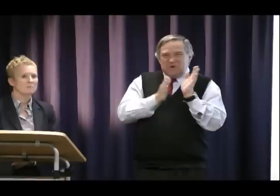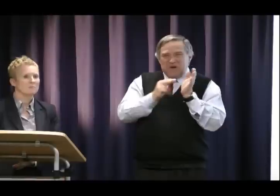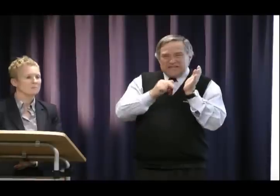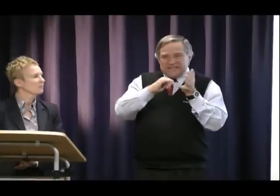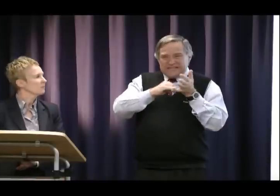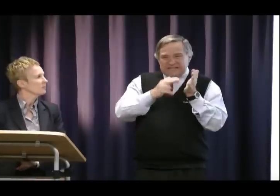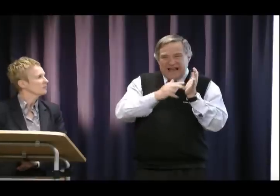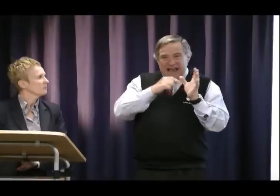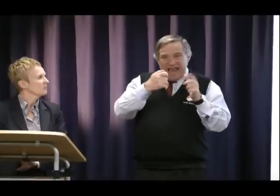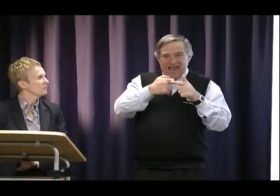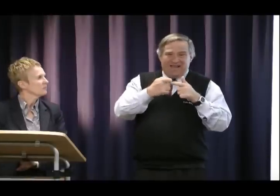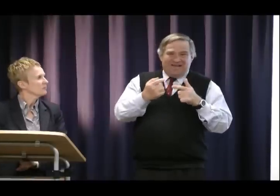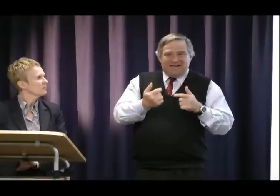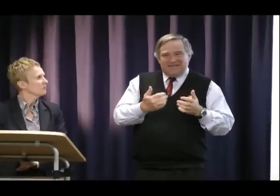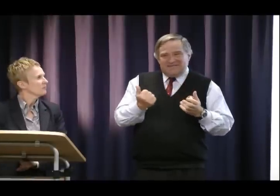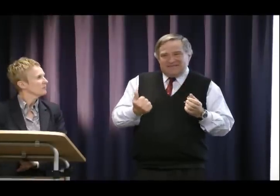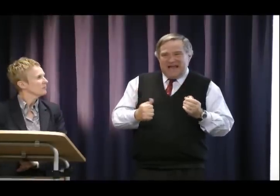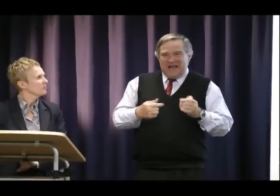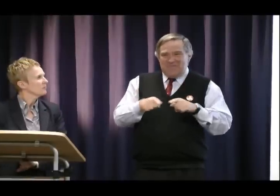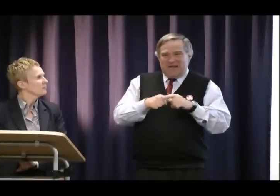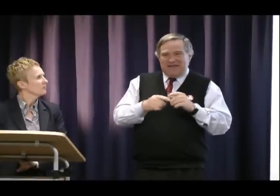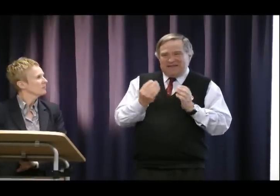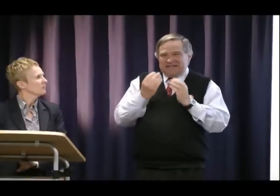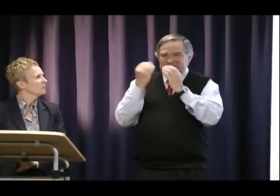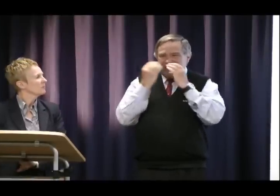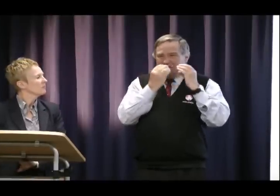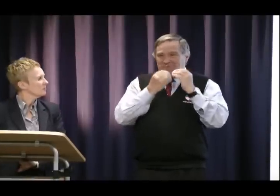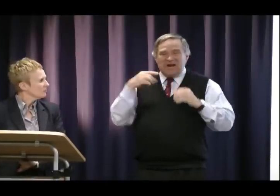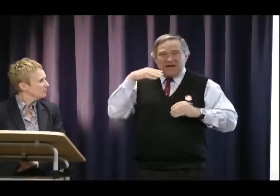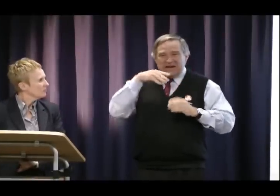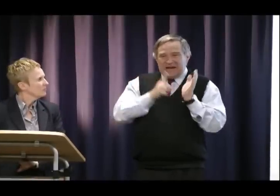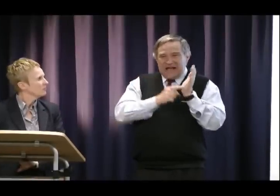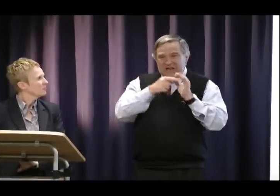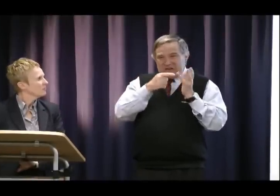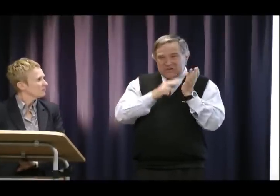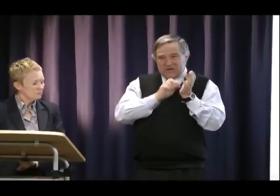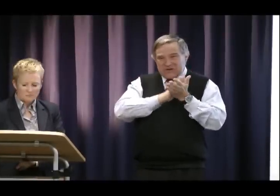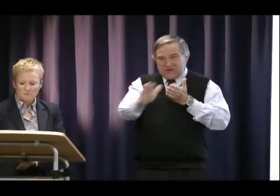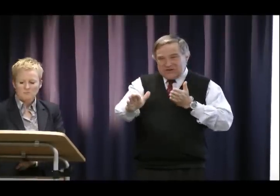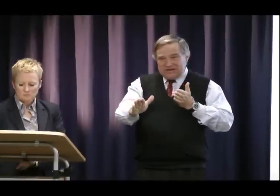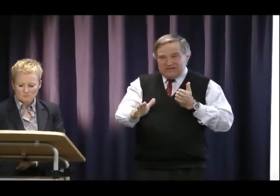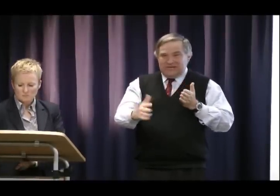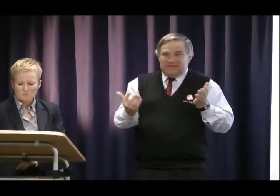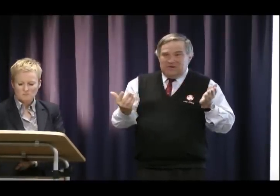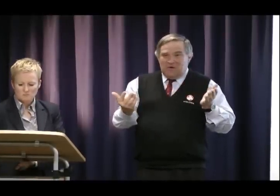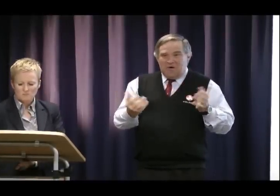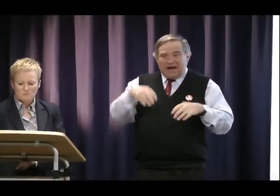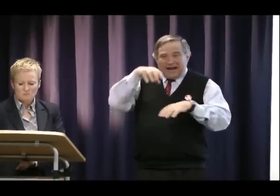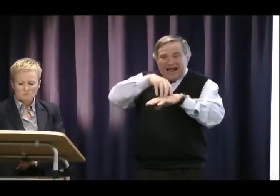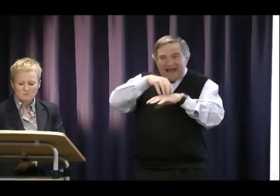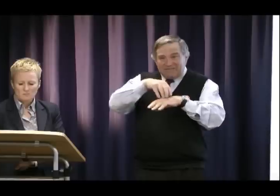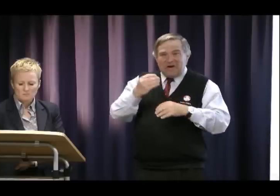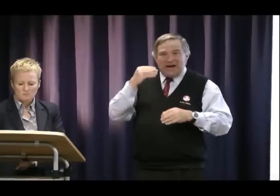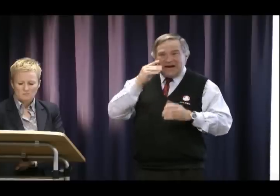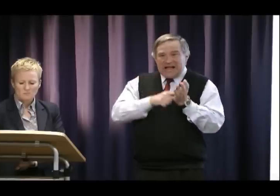but more Or a place where you can buy small snacks and sandwiches for lunch from here.